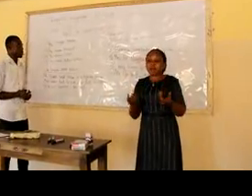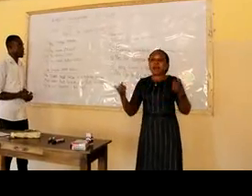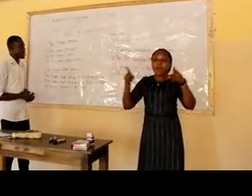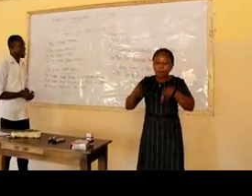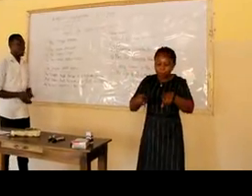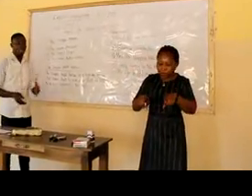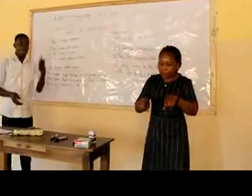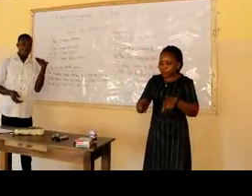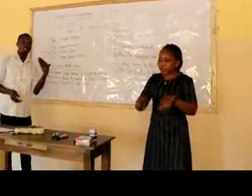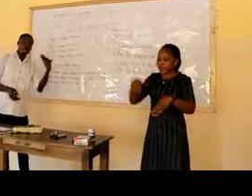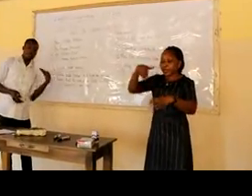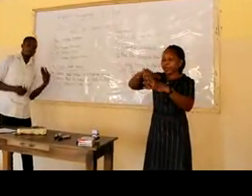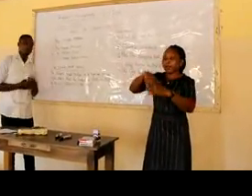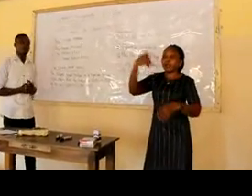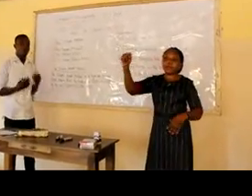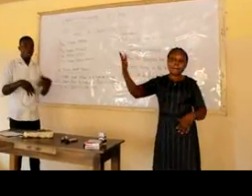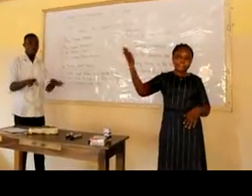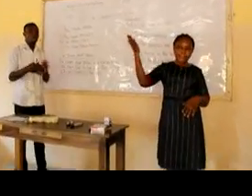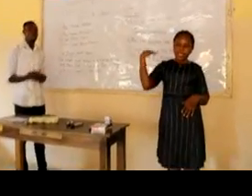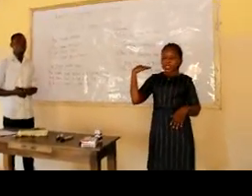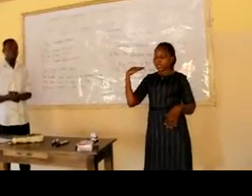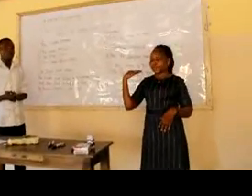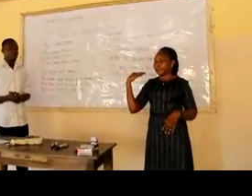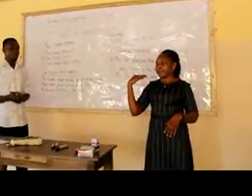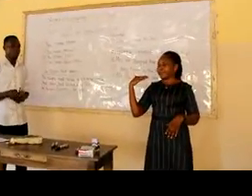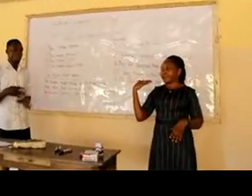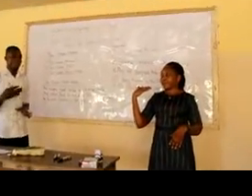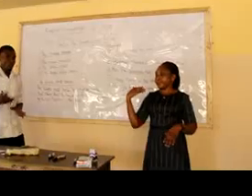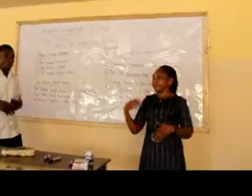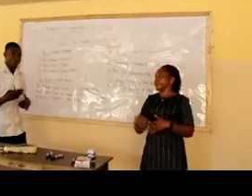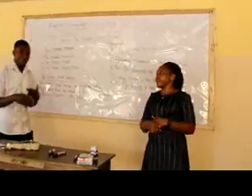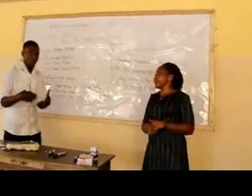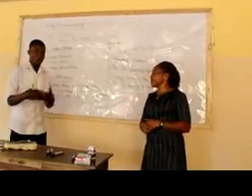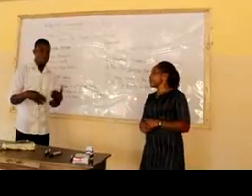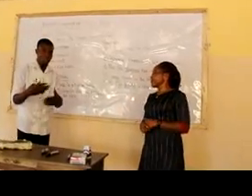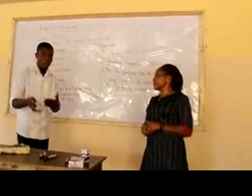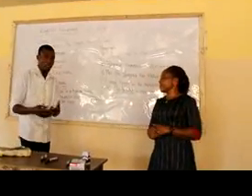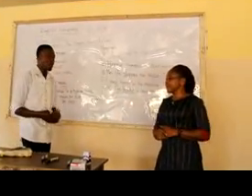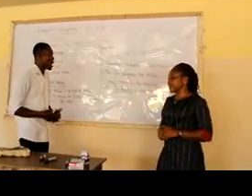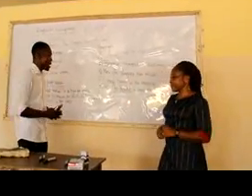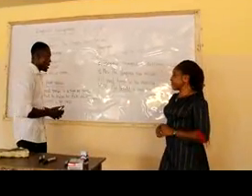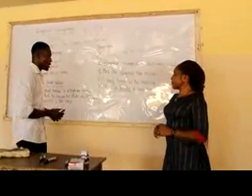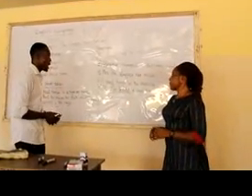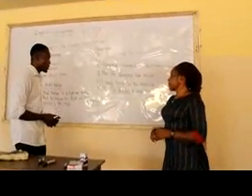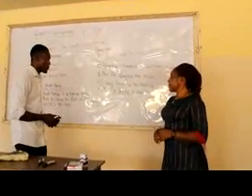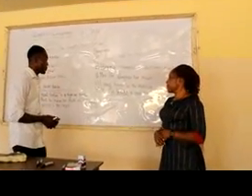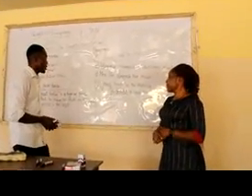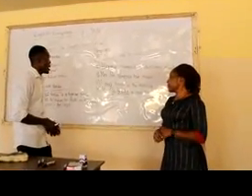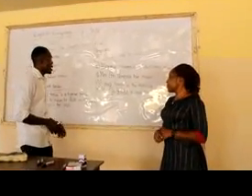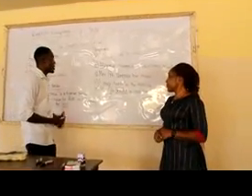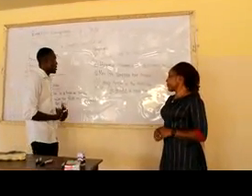perfect. But we're talking about an action that happened before the speaker is relating about that